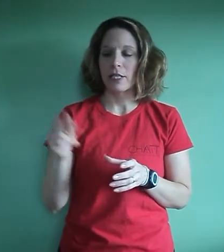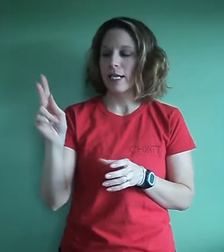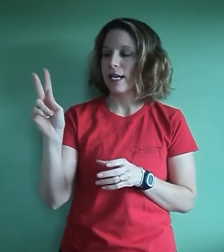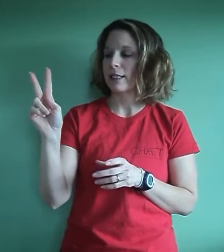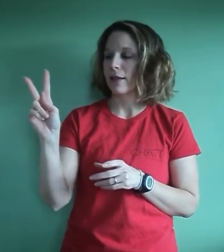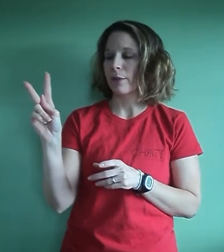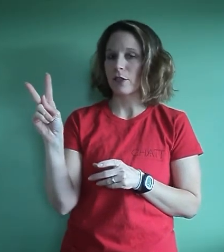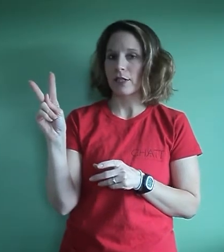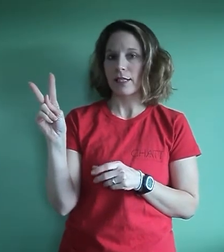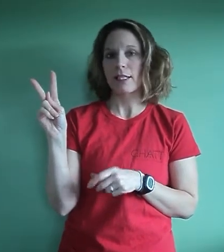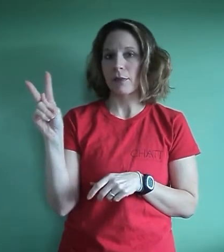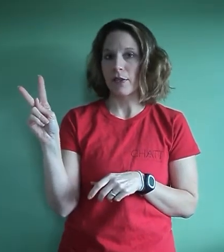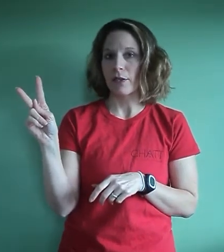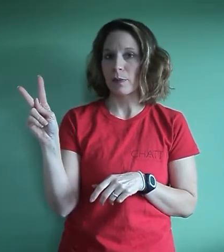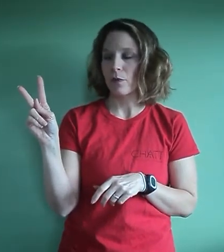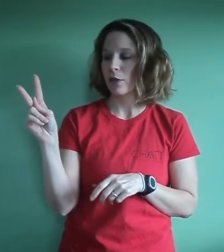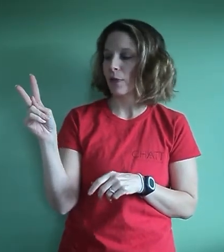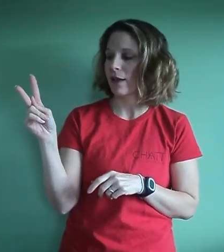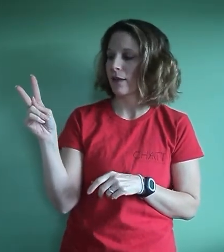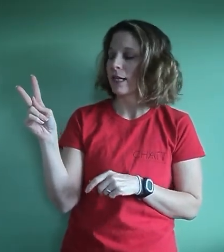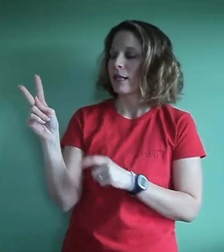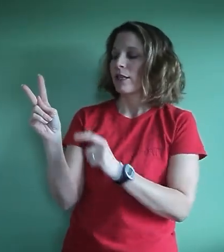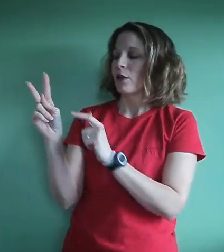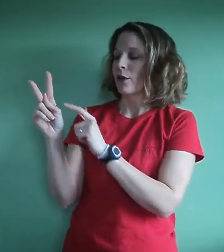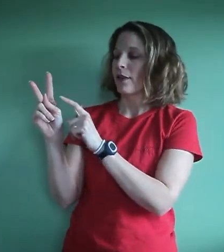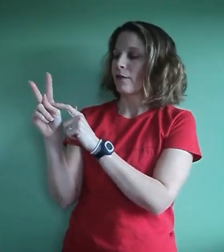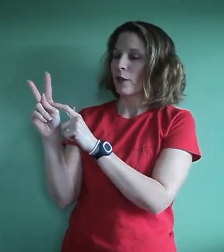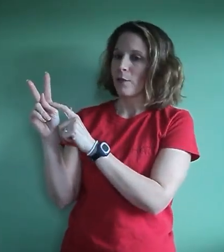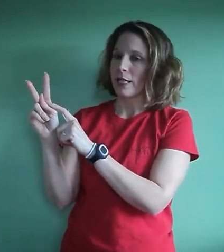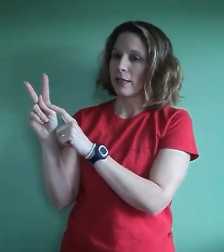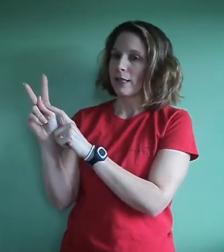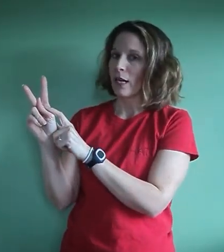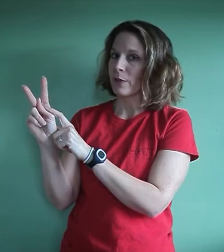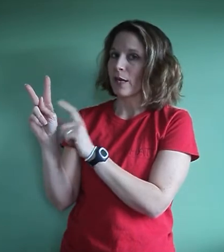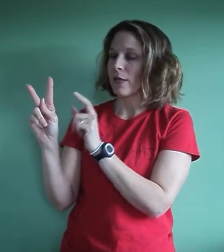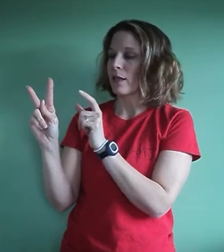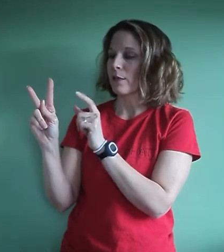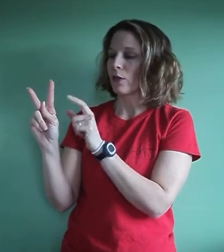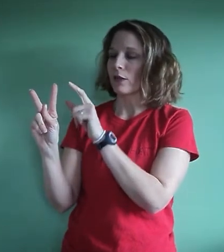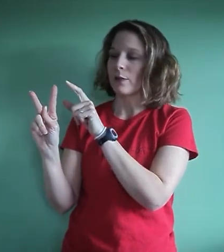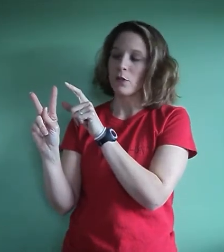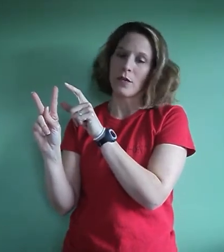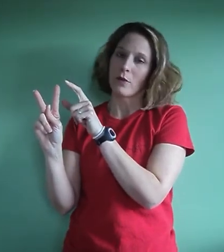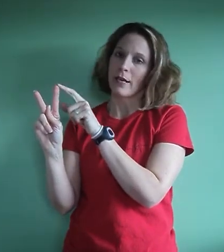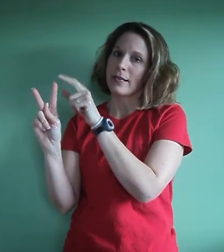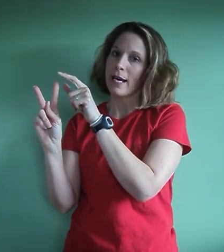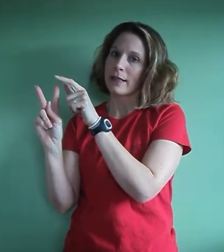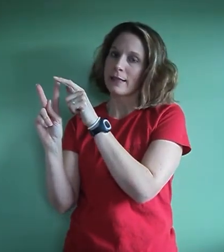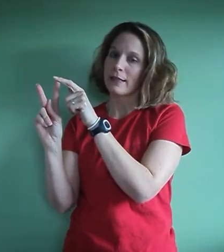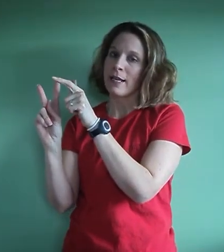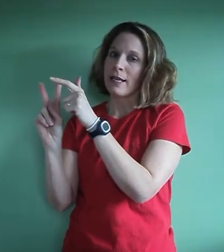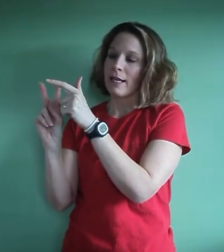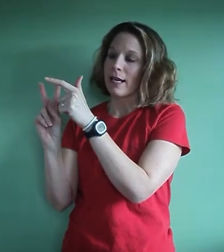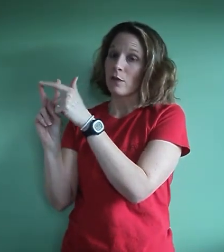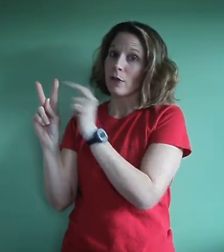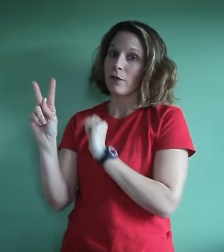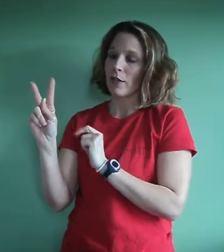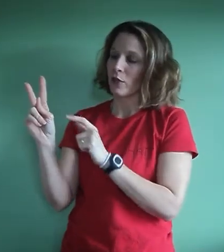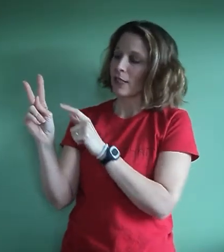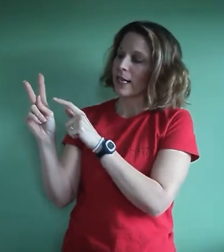K in sign language looks like this. We've done this before as well. Your thumb finger basically comes up in the middle in between your index and middle fingers,